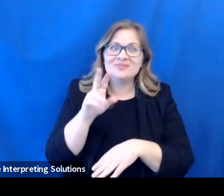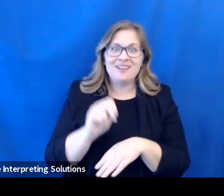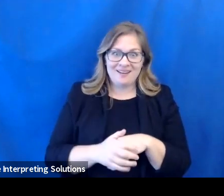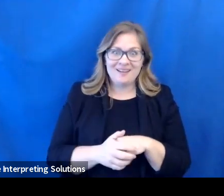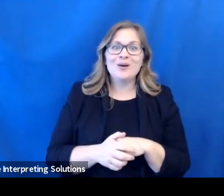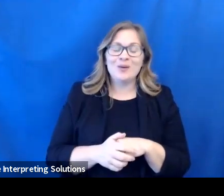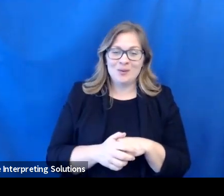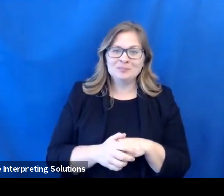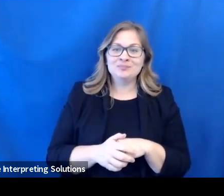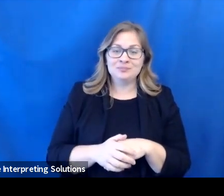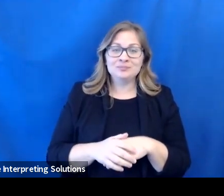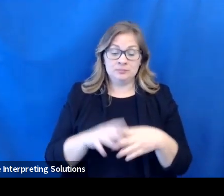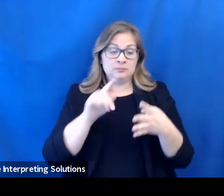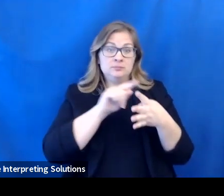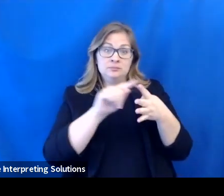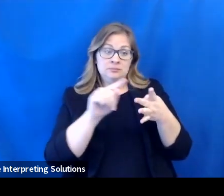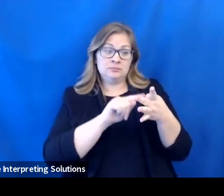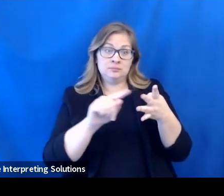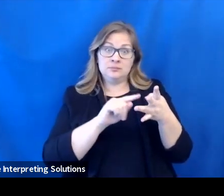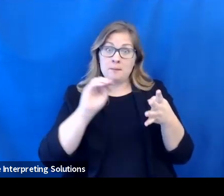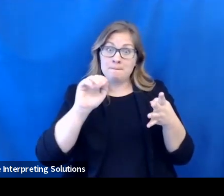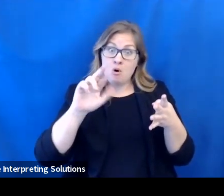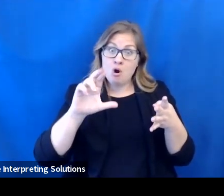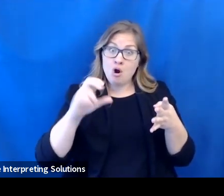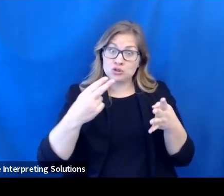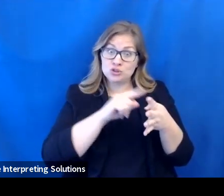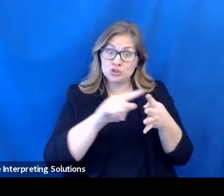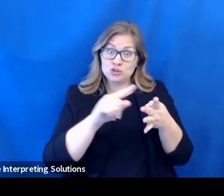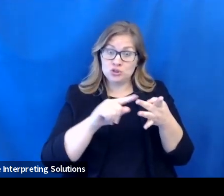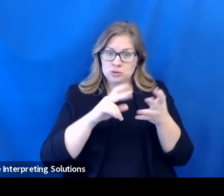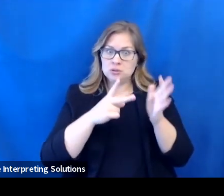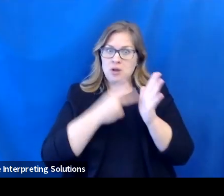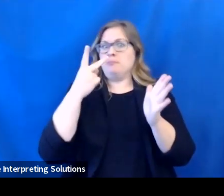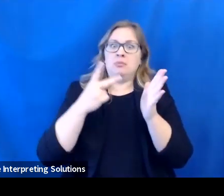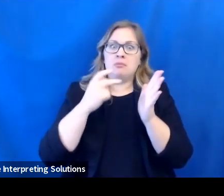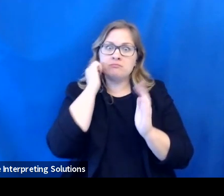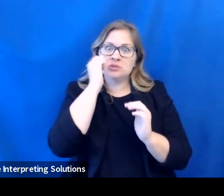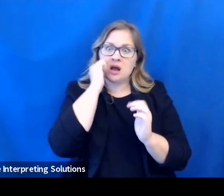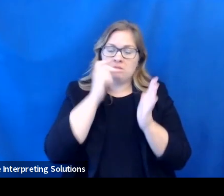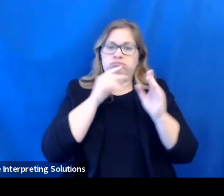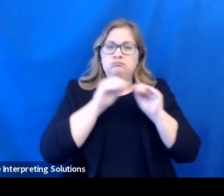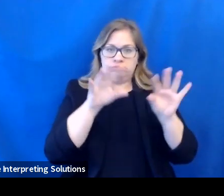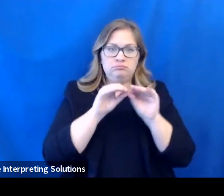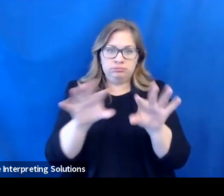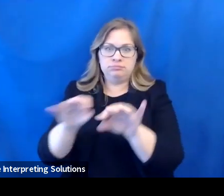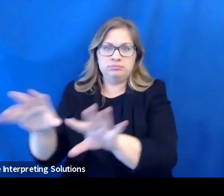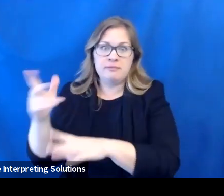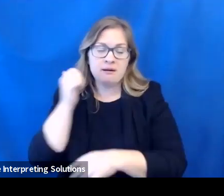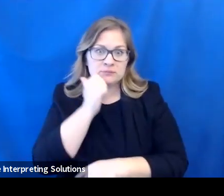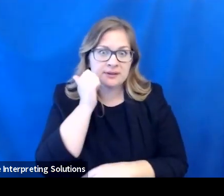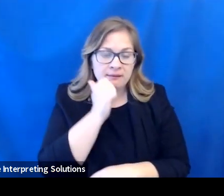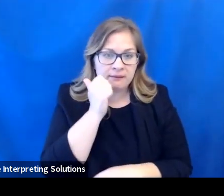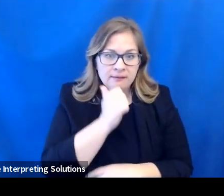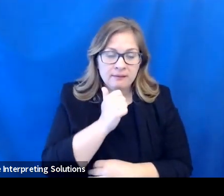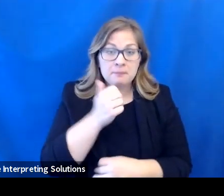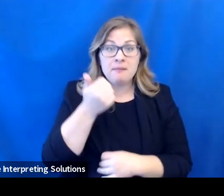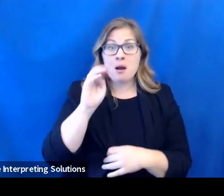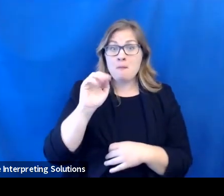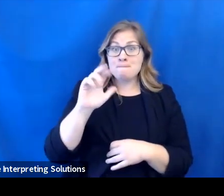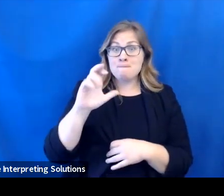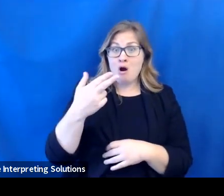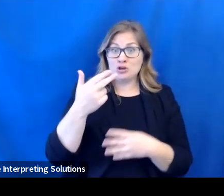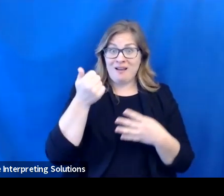the Minnesota case total double every 1 to 2 days. However, since the week of March 18th, which is about the same time we started